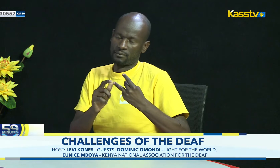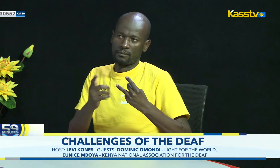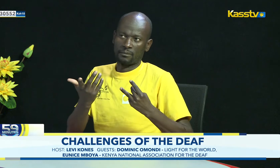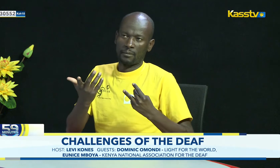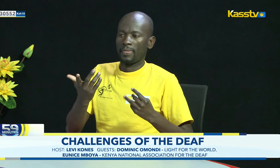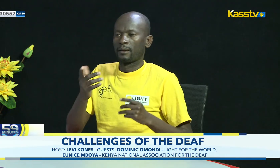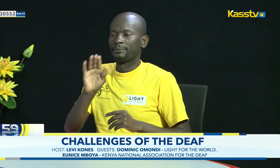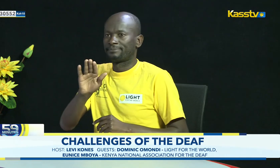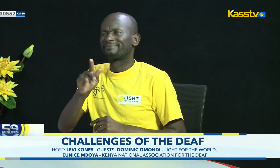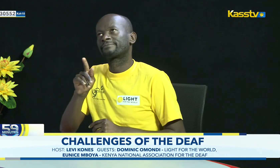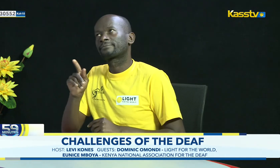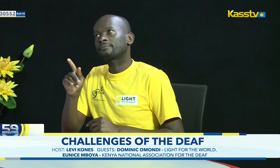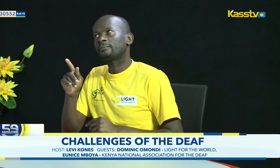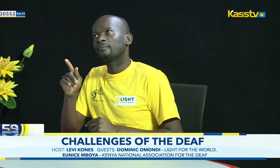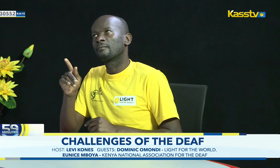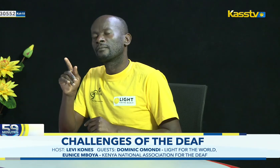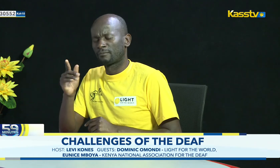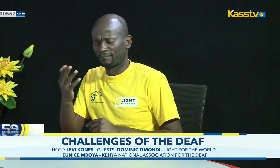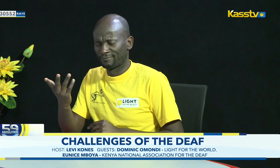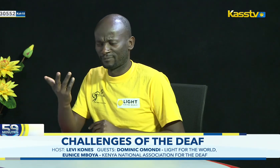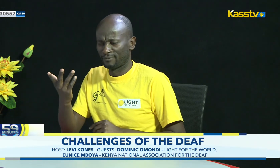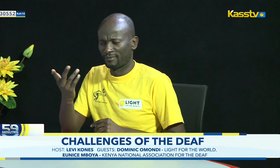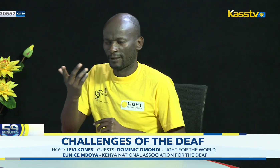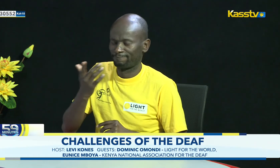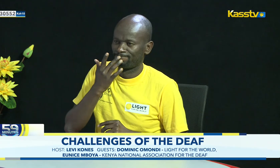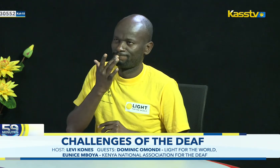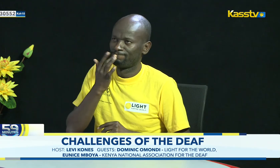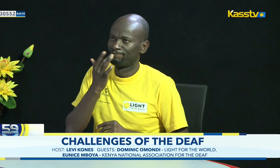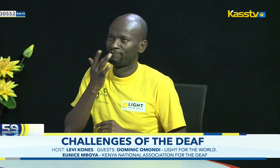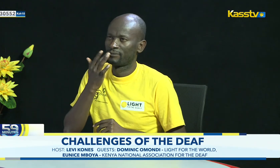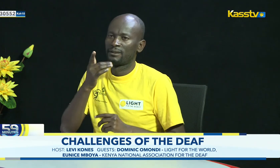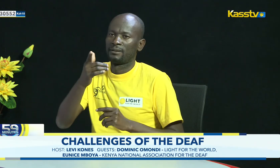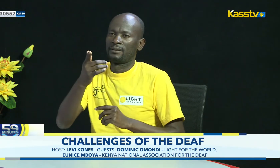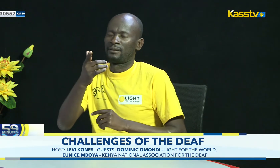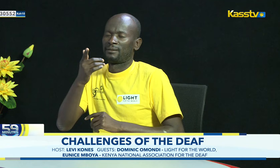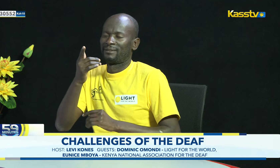more interest in learning the language. So